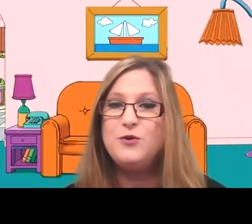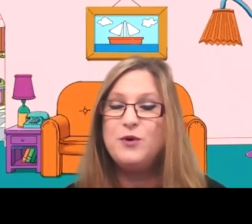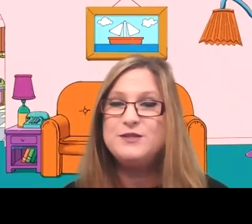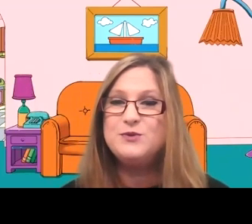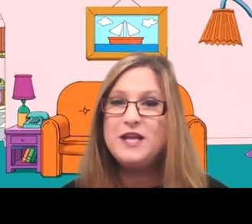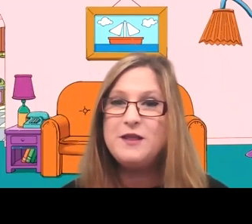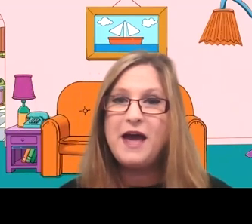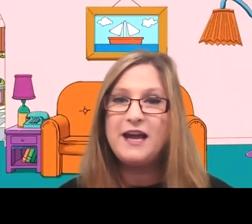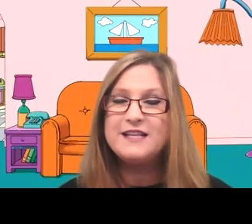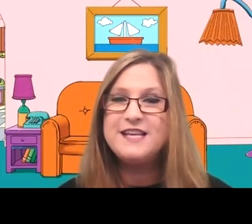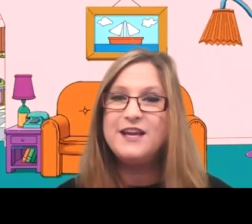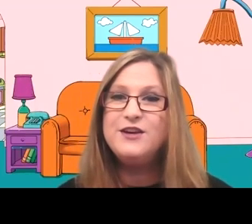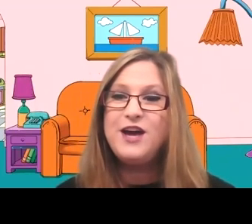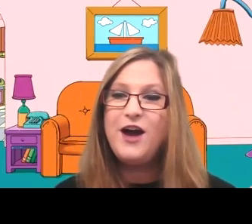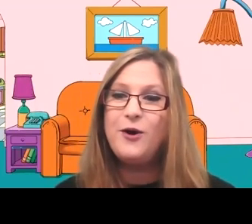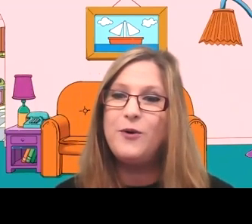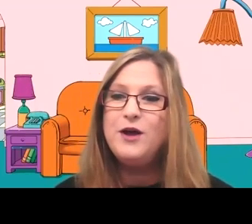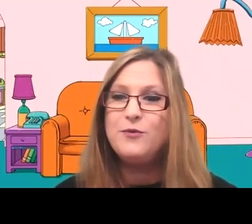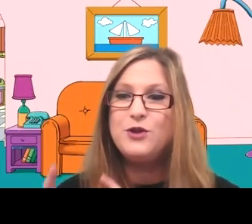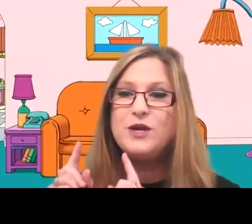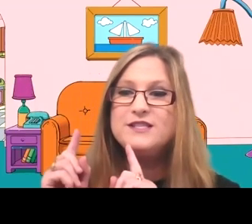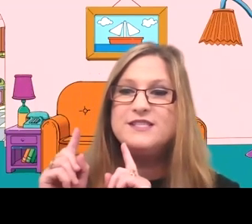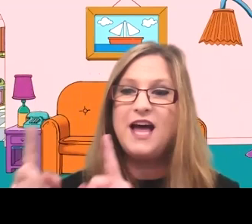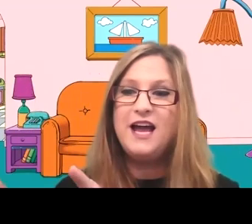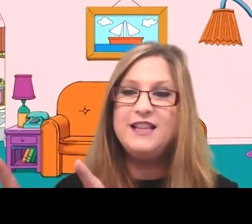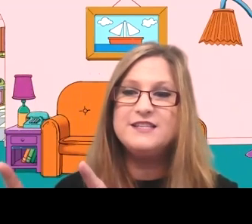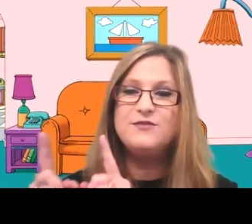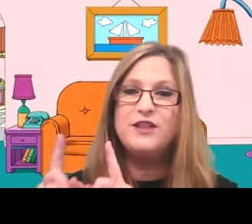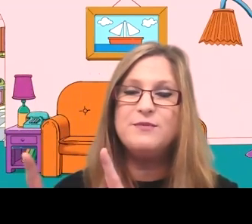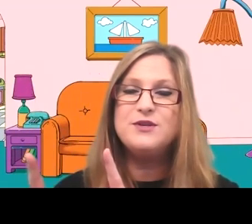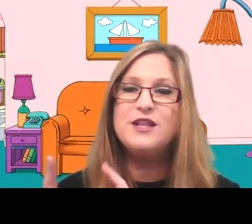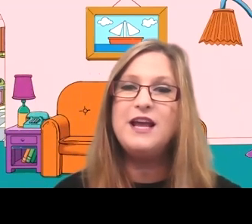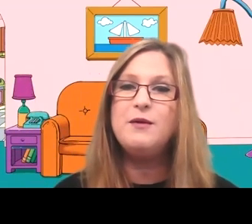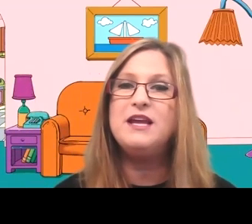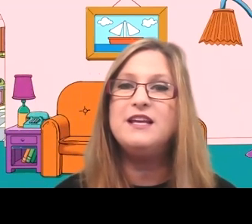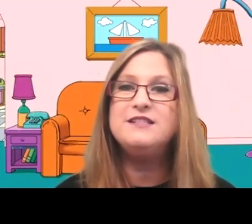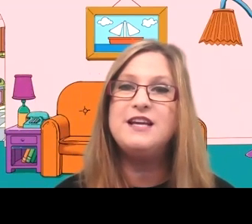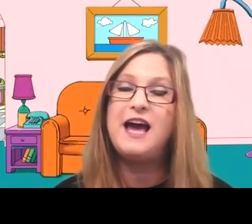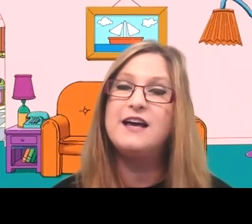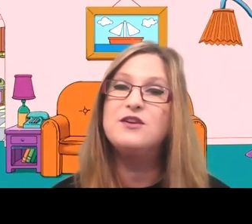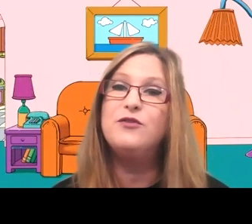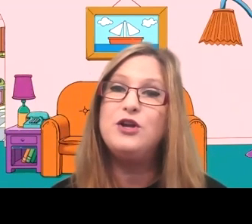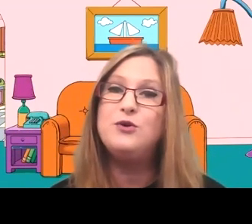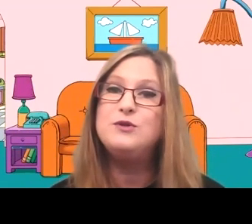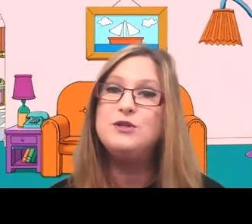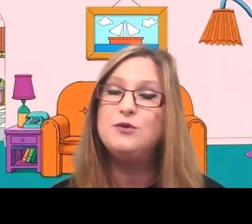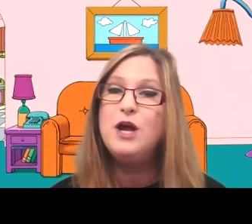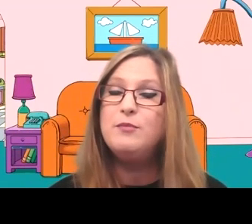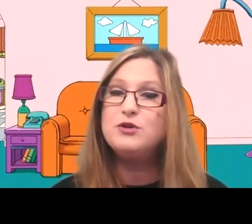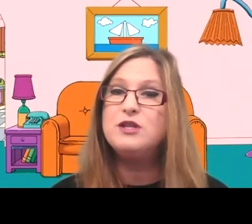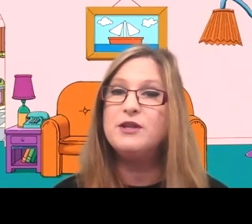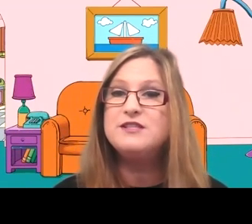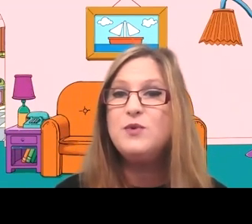and you swing them back and say, go. You can sign this for them so that they can begin to ask for you